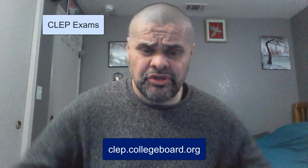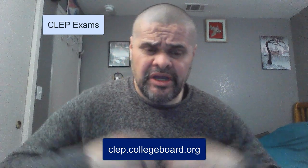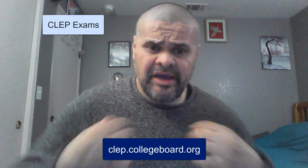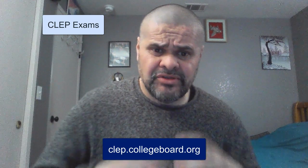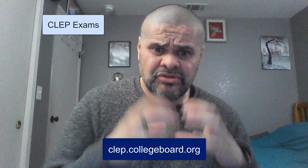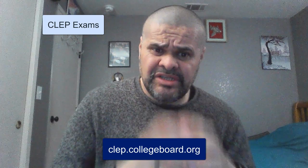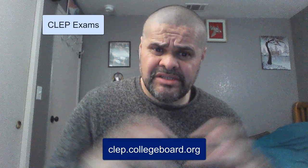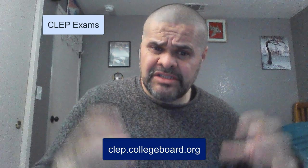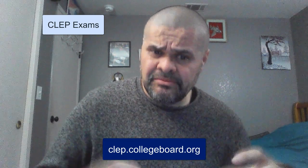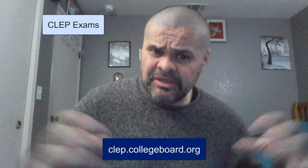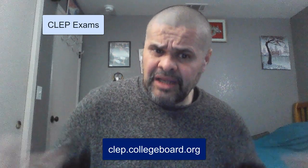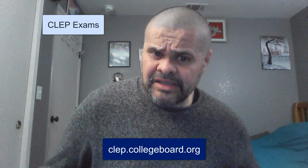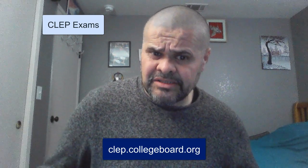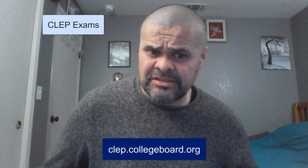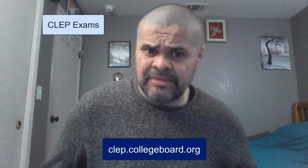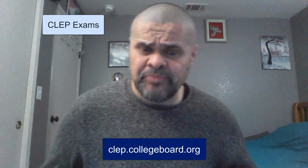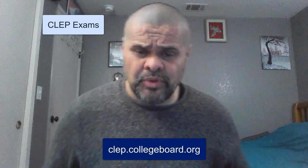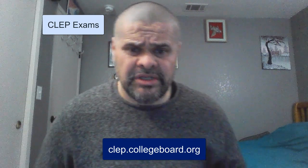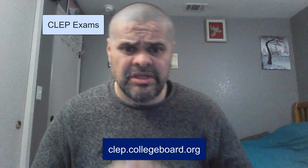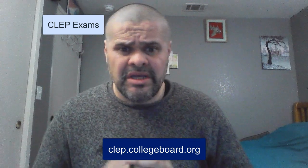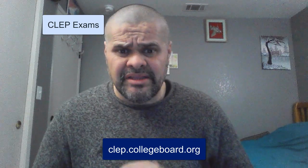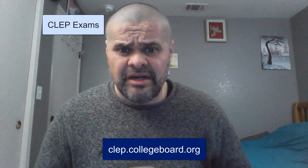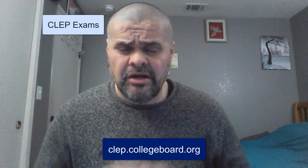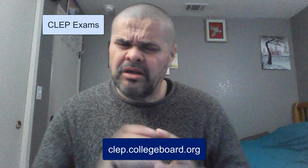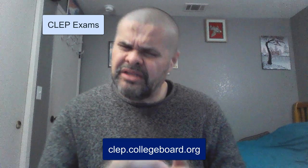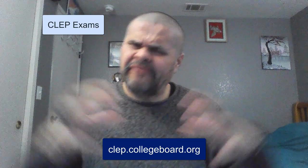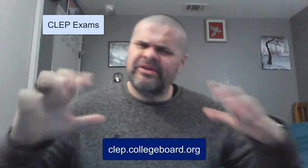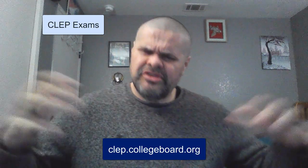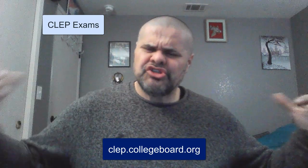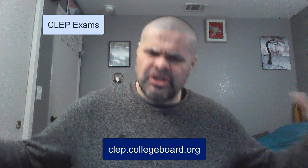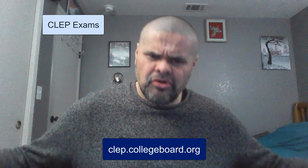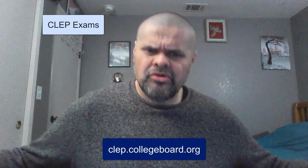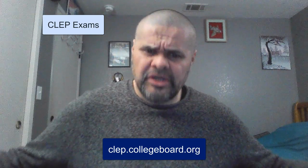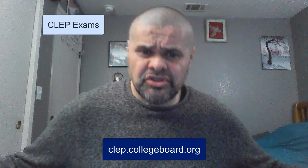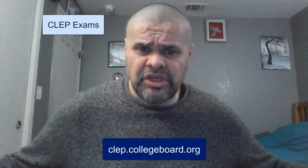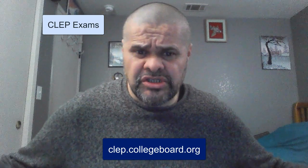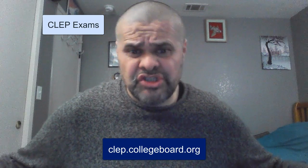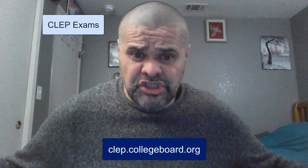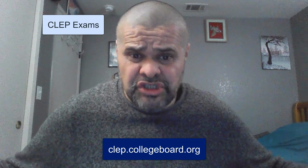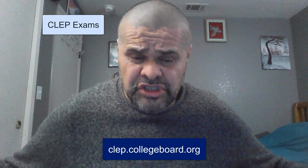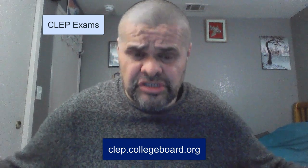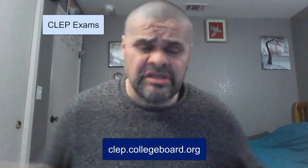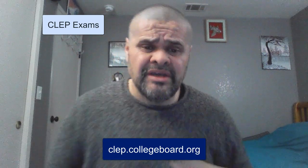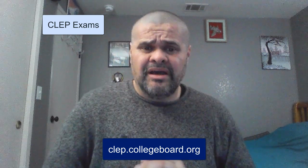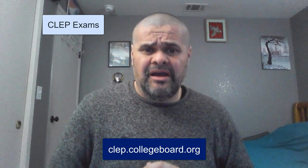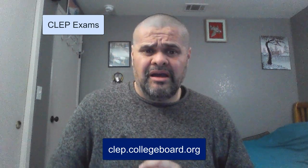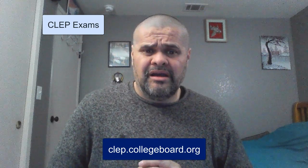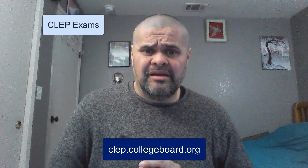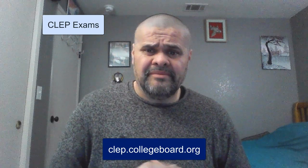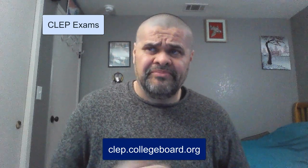going to have to take some classes, right? That are very general education, GEs,